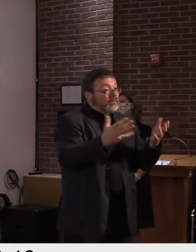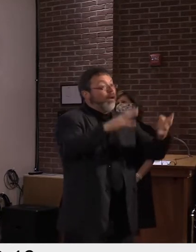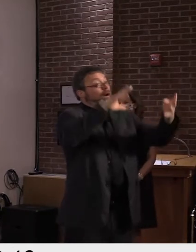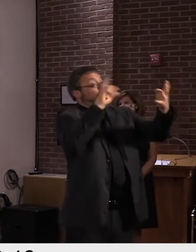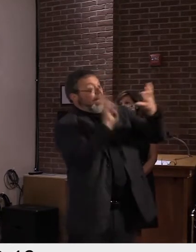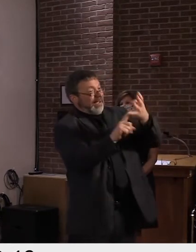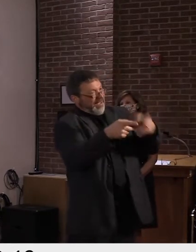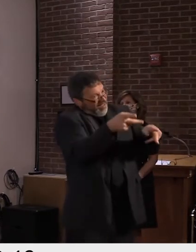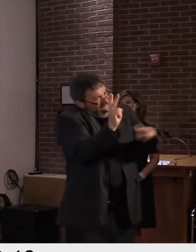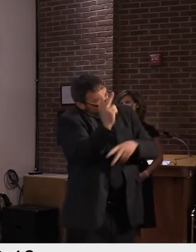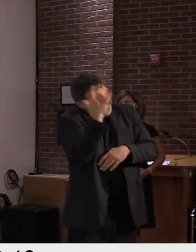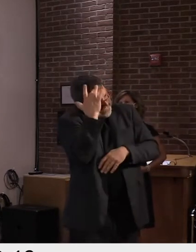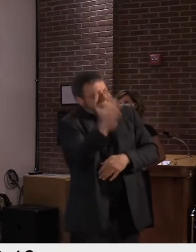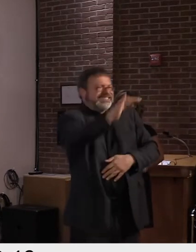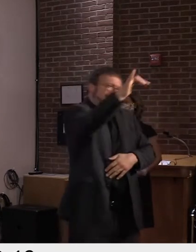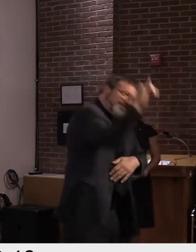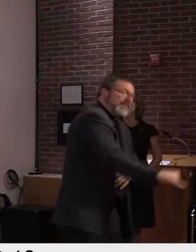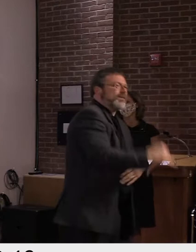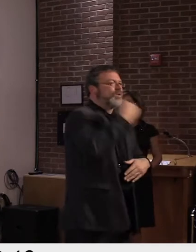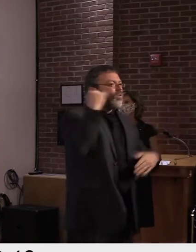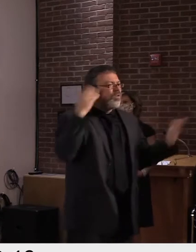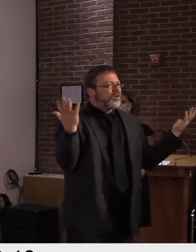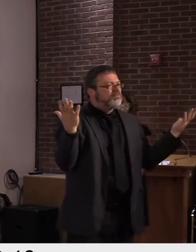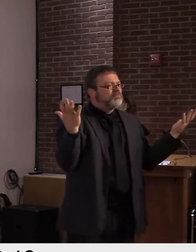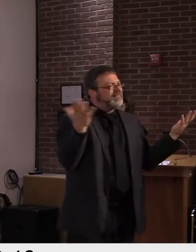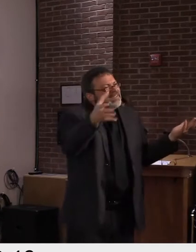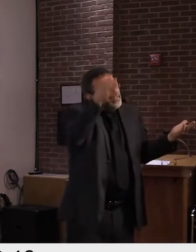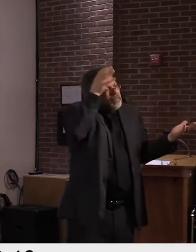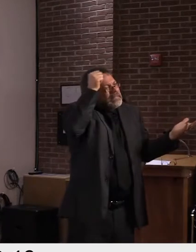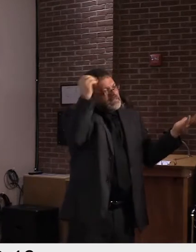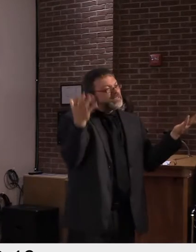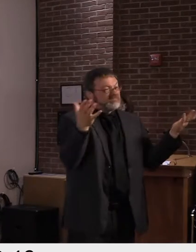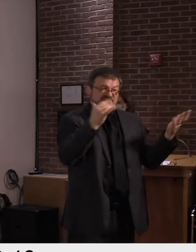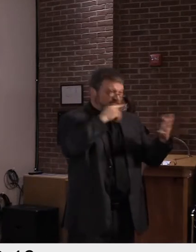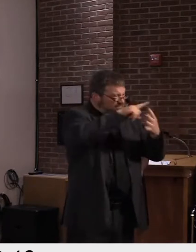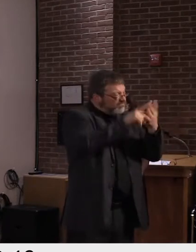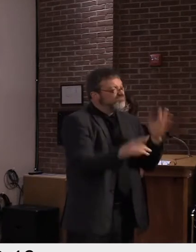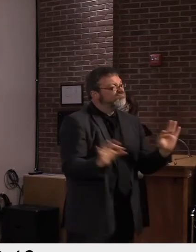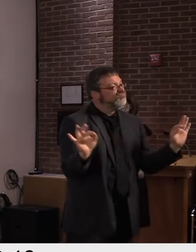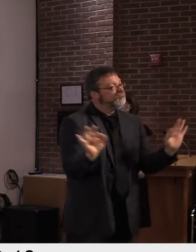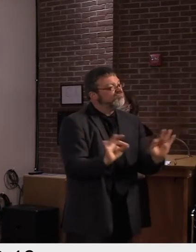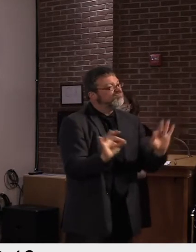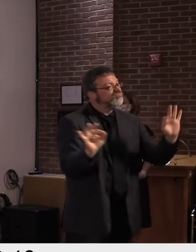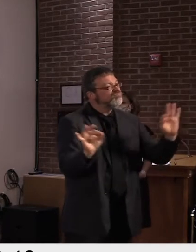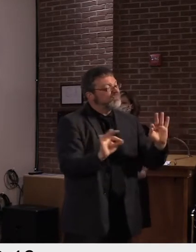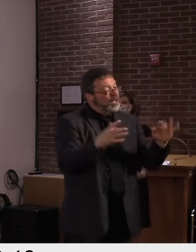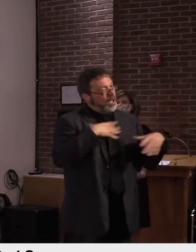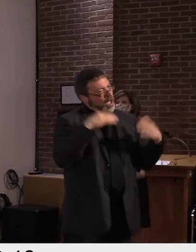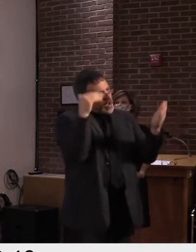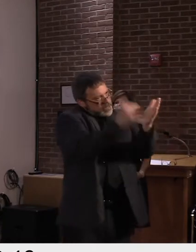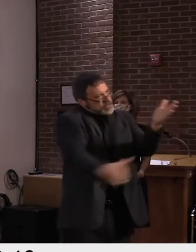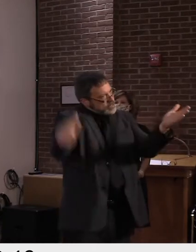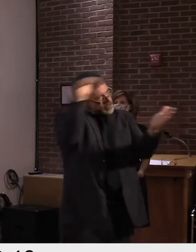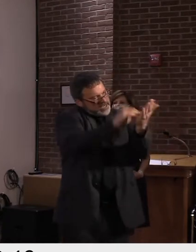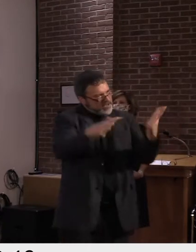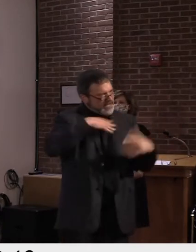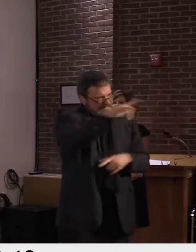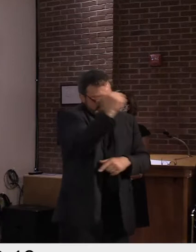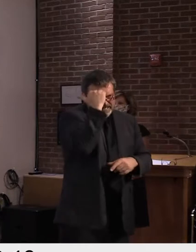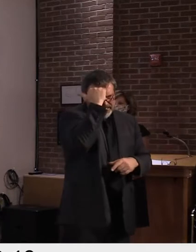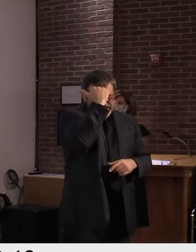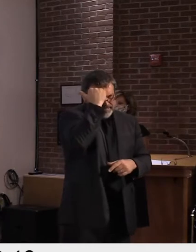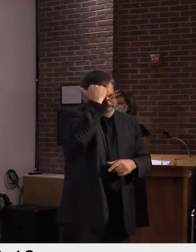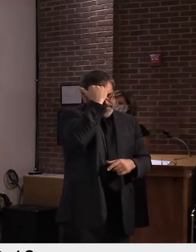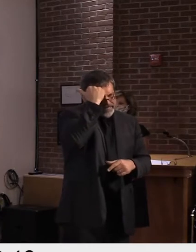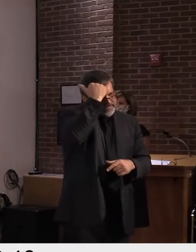is rather simple, Vermonters have been hearing it like a broken record for months now. And maybe for some of you, it's becoming